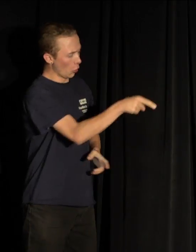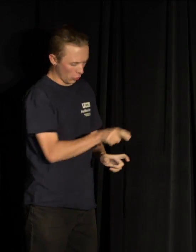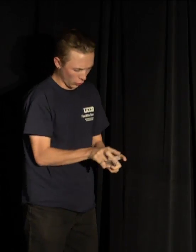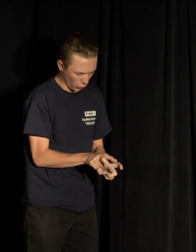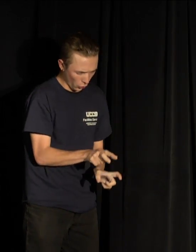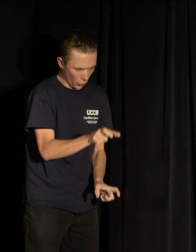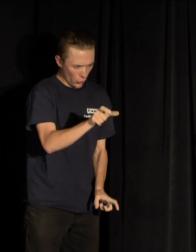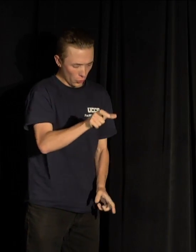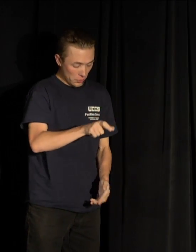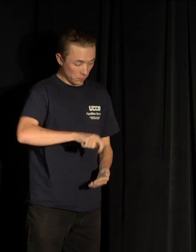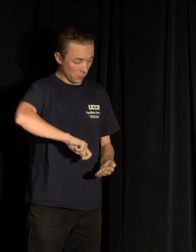Okay, what you need to do,